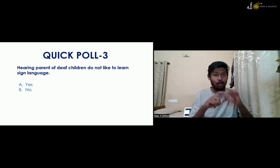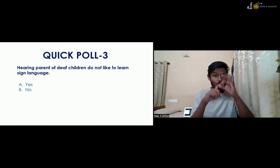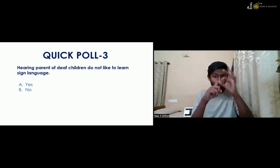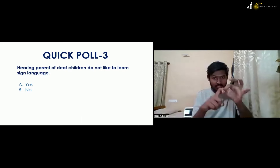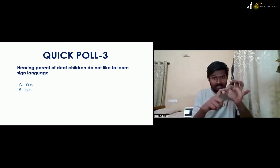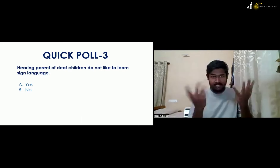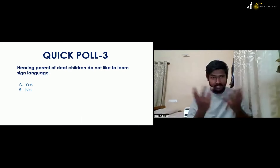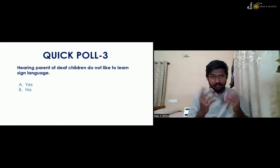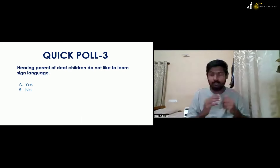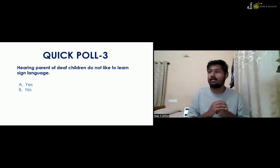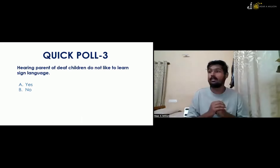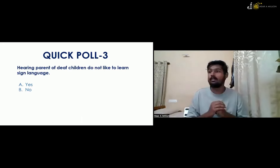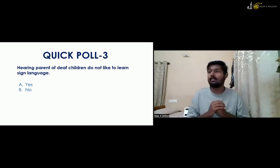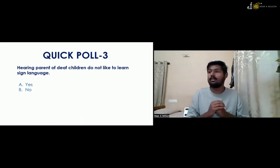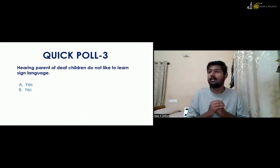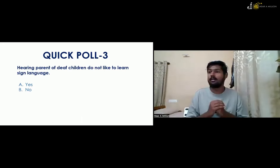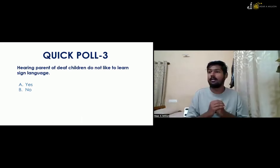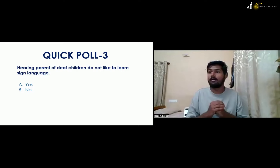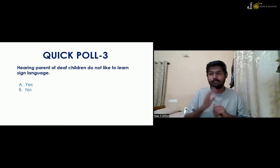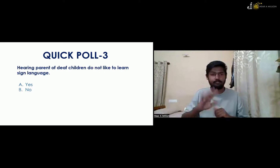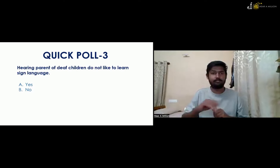So the third poll question is,